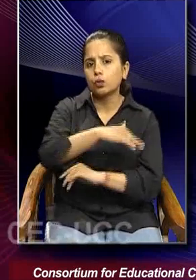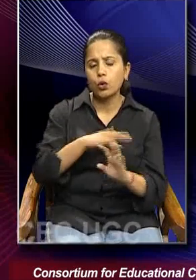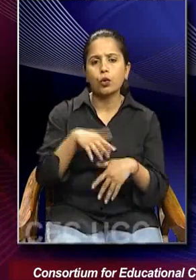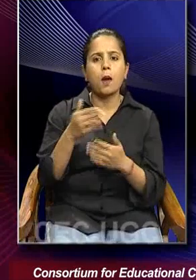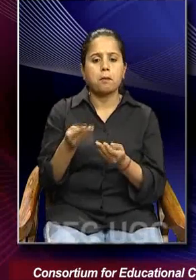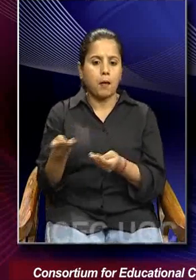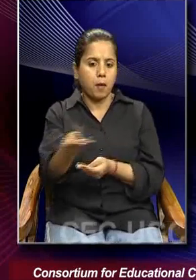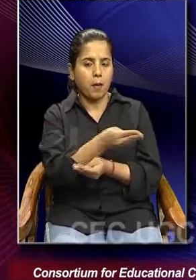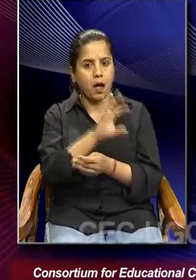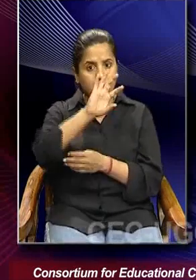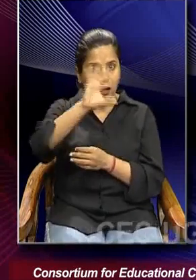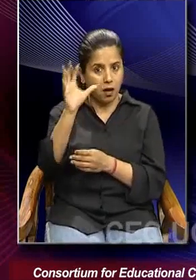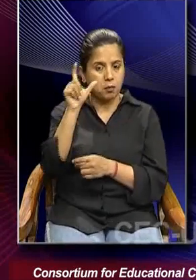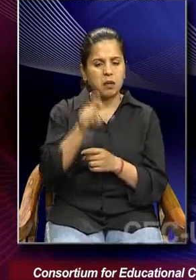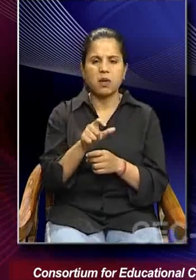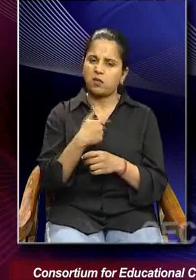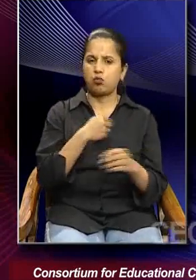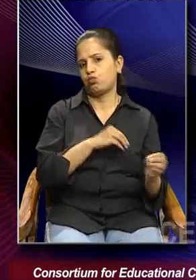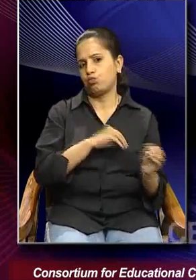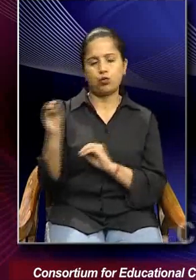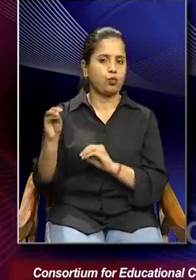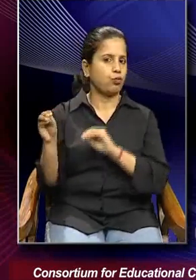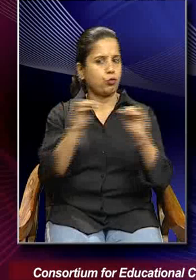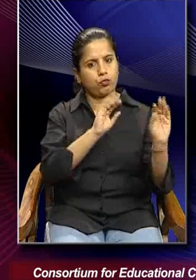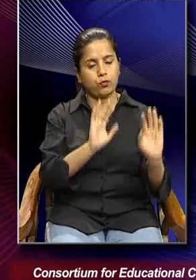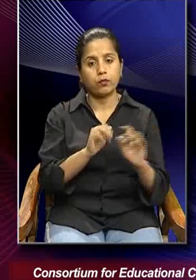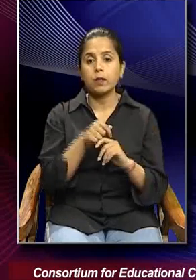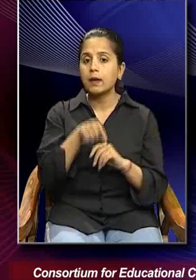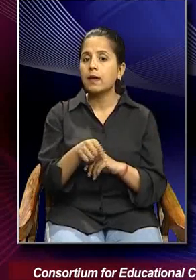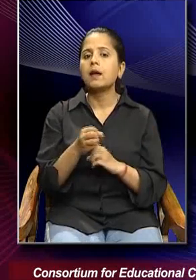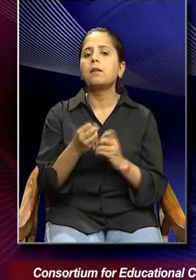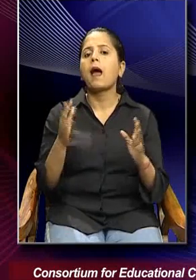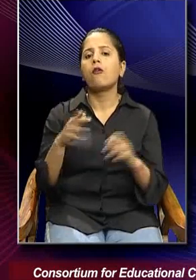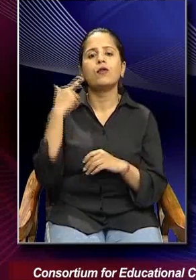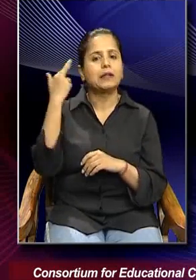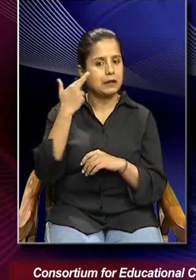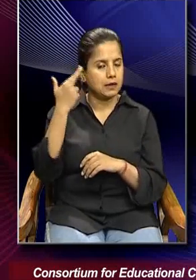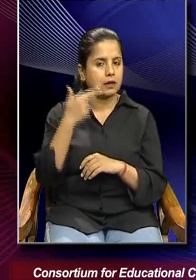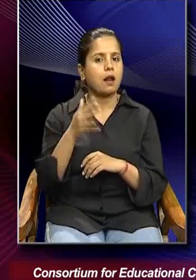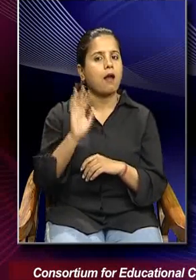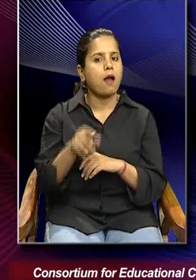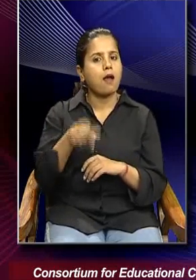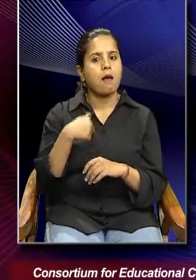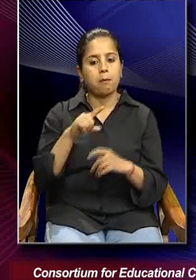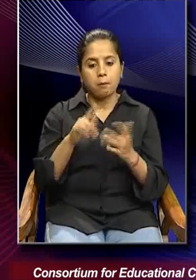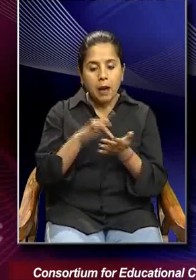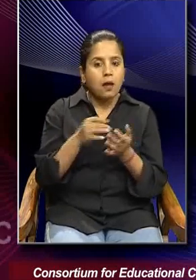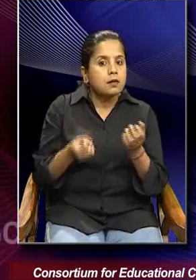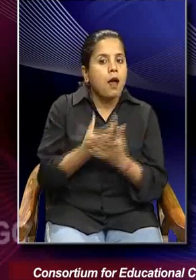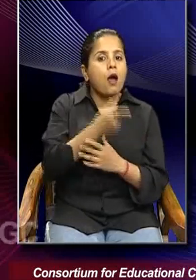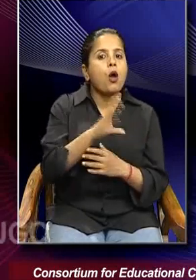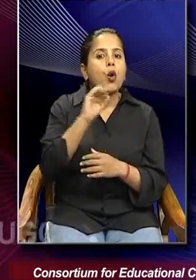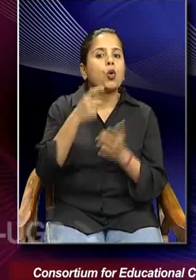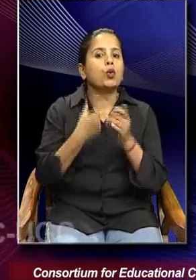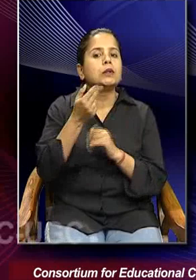neighbor countries, people have to move out. So these are a set of factors which are working at the place of origin. And if you